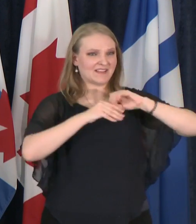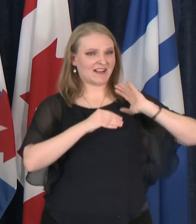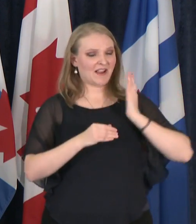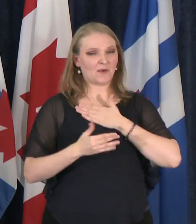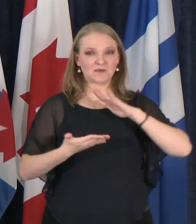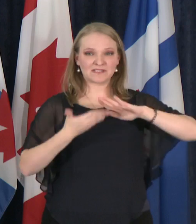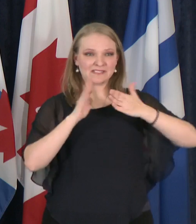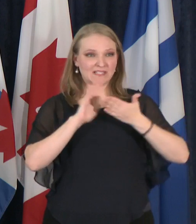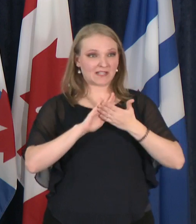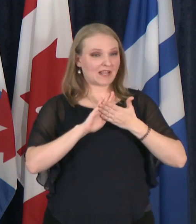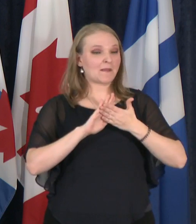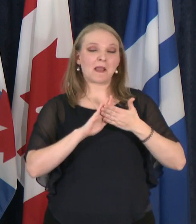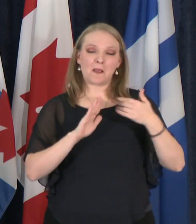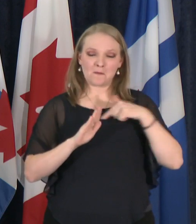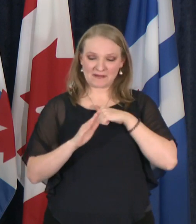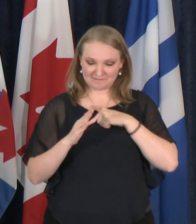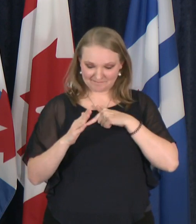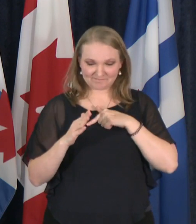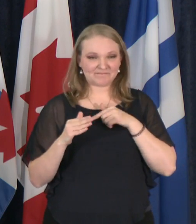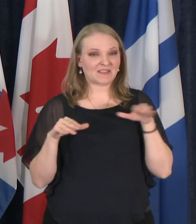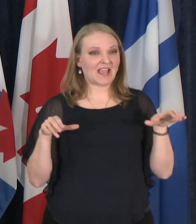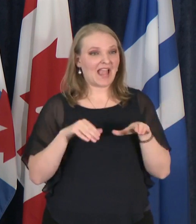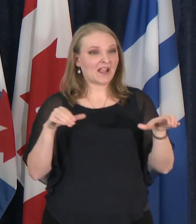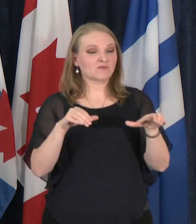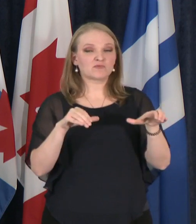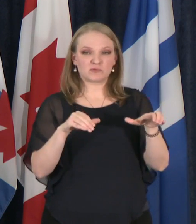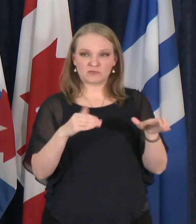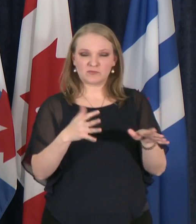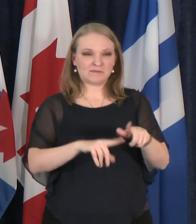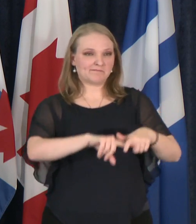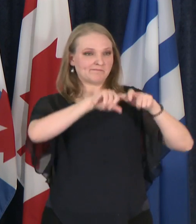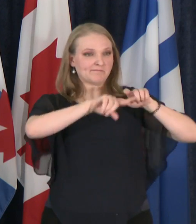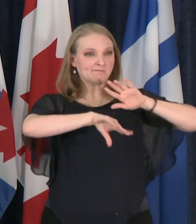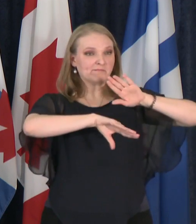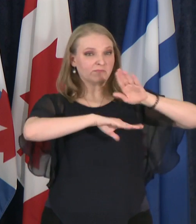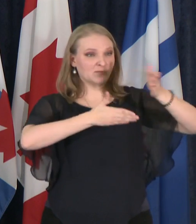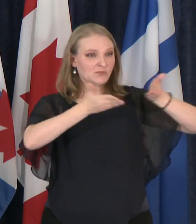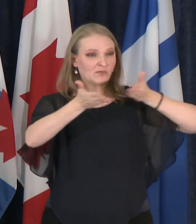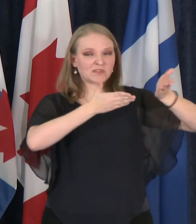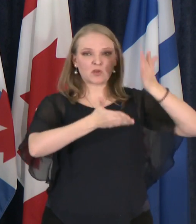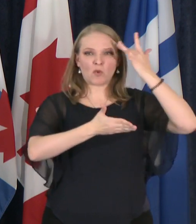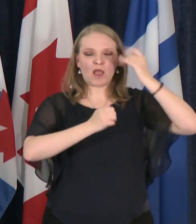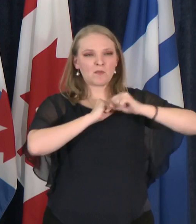this action today to protect the health of our city.